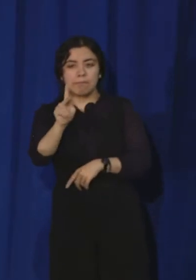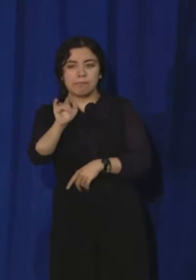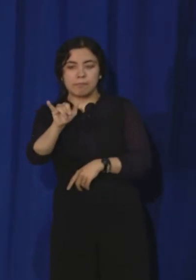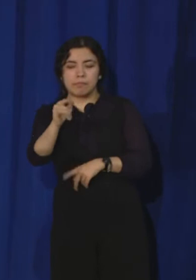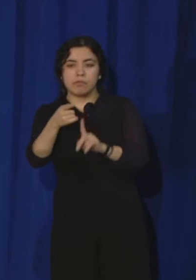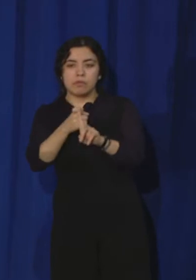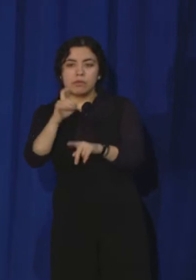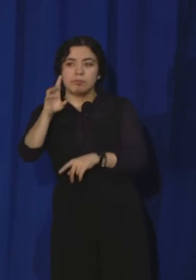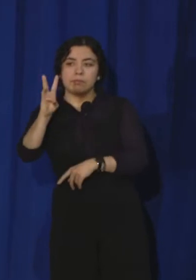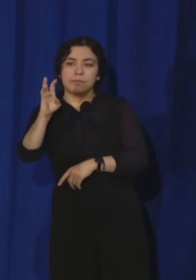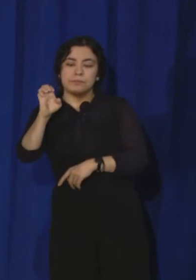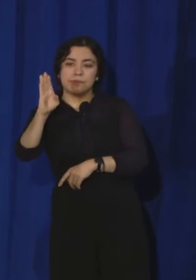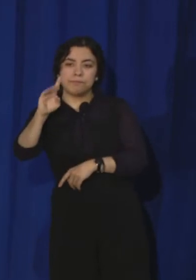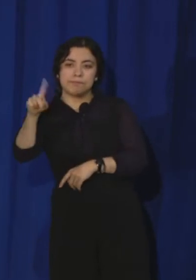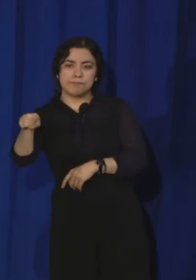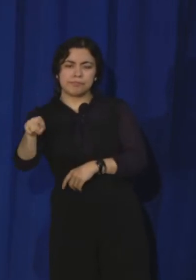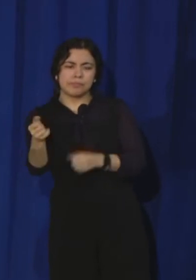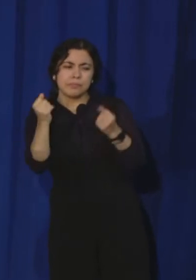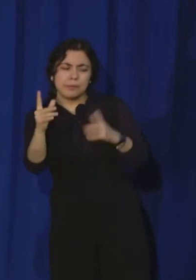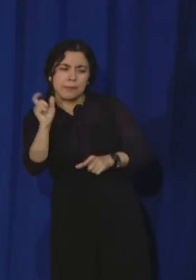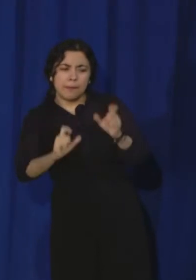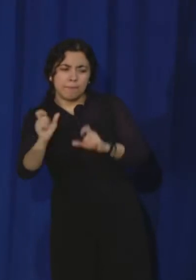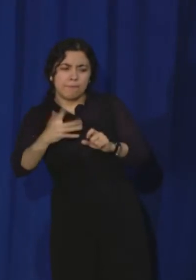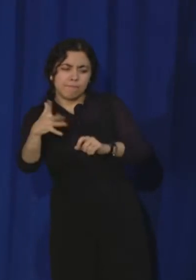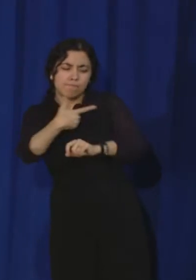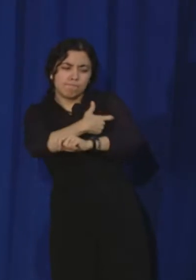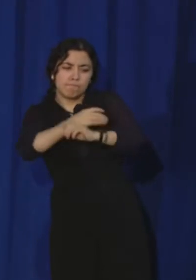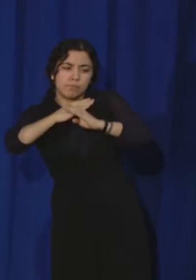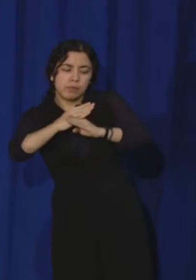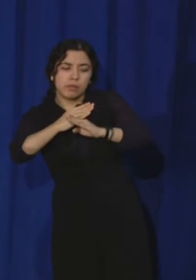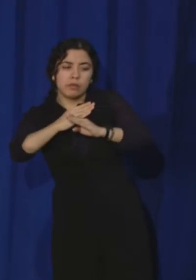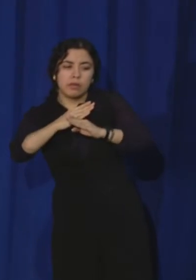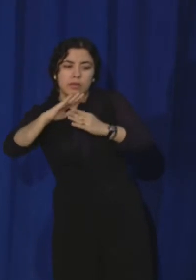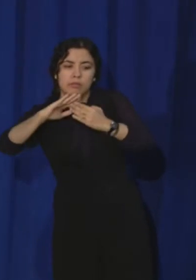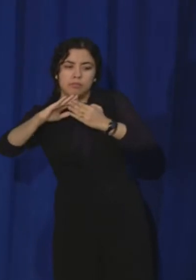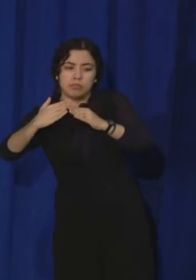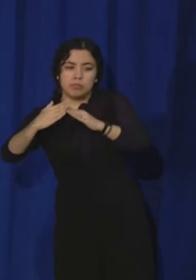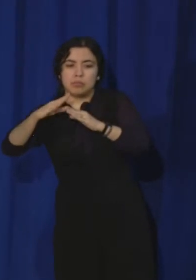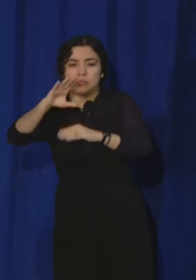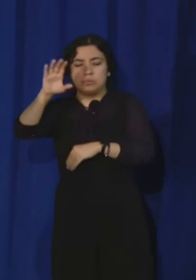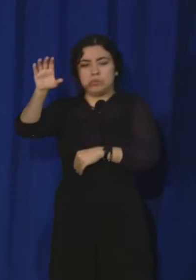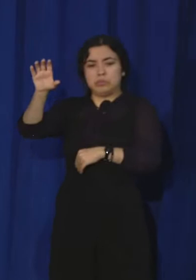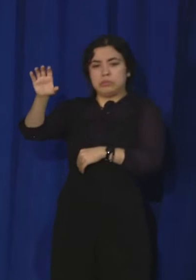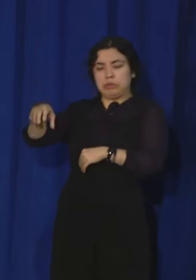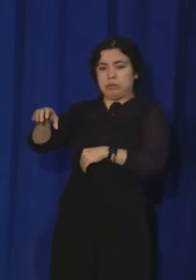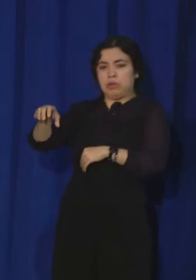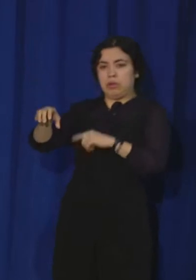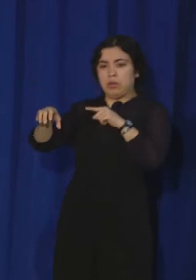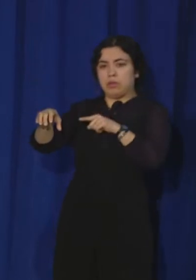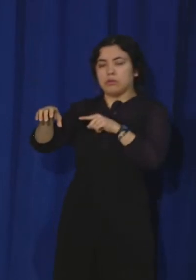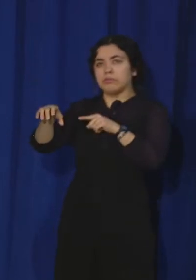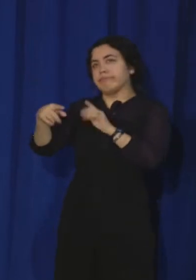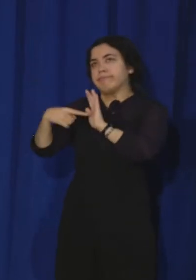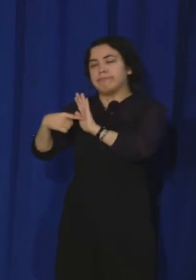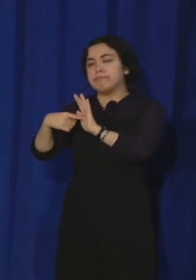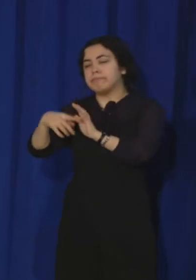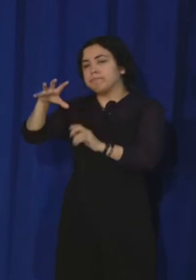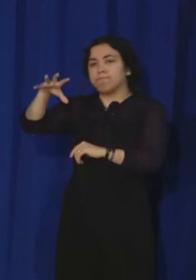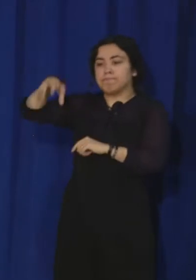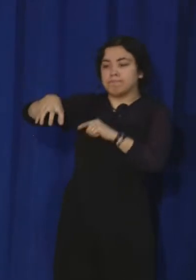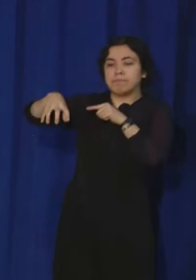an estimate, have been vaccinated at the city's mass vaccination site at Malcolm X, and if you have a number of roughly how many per